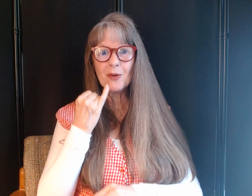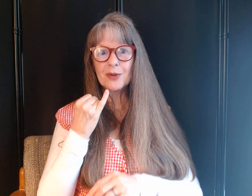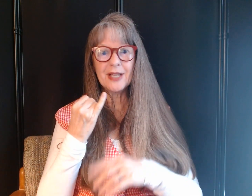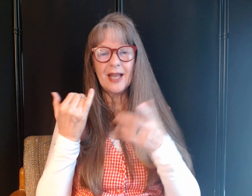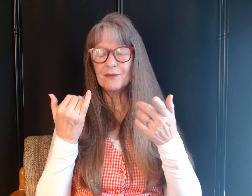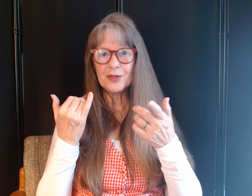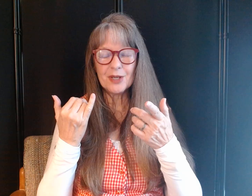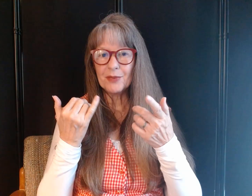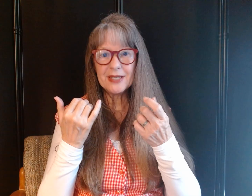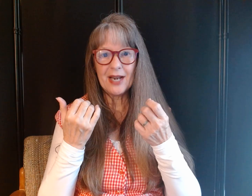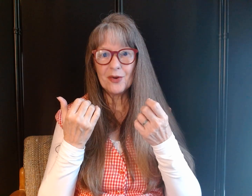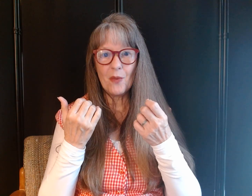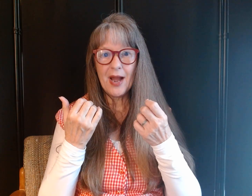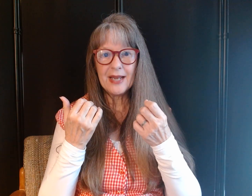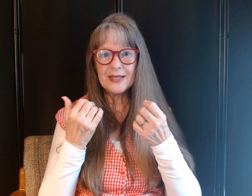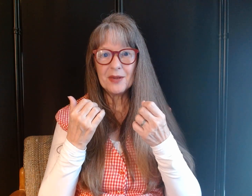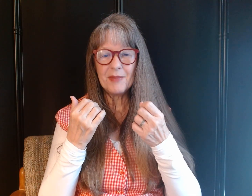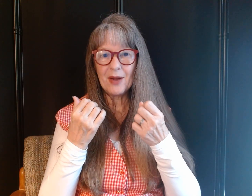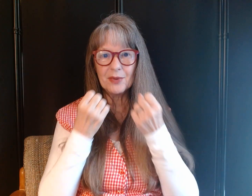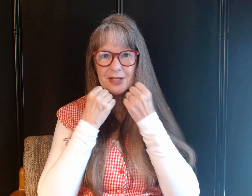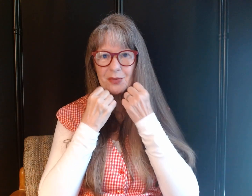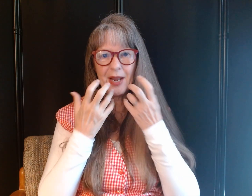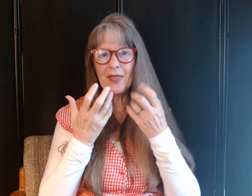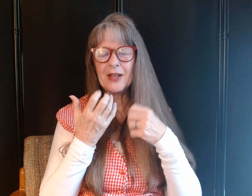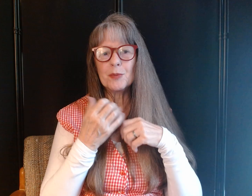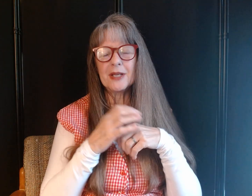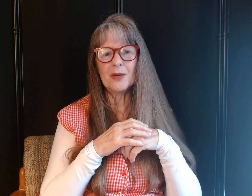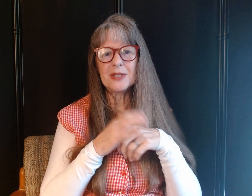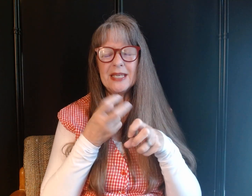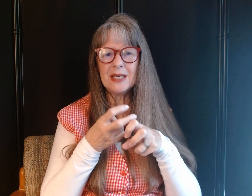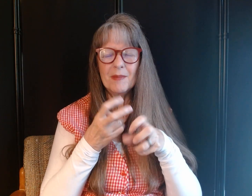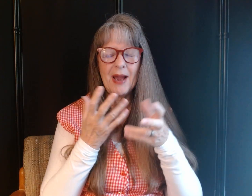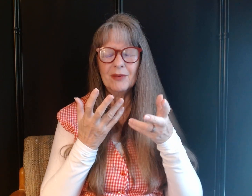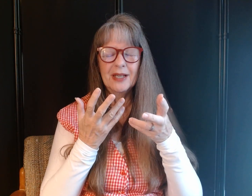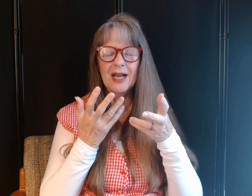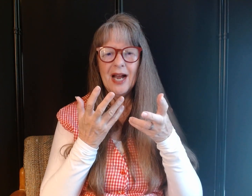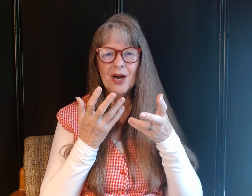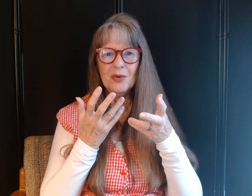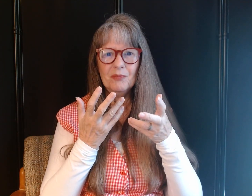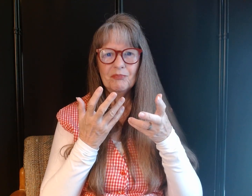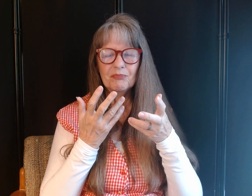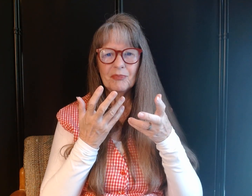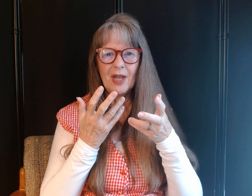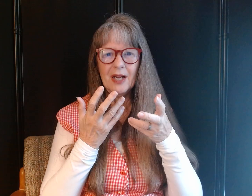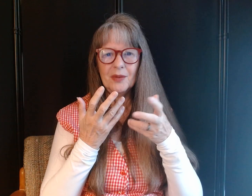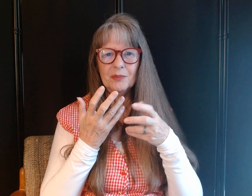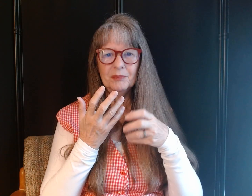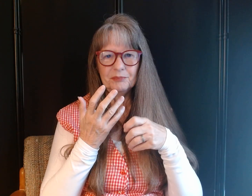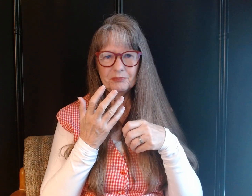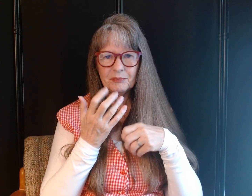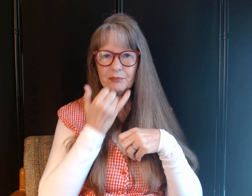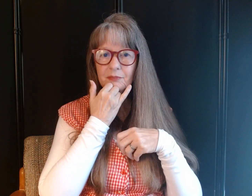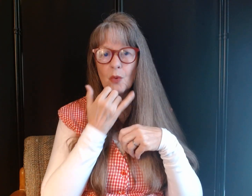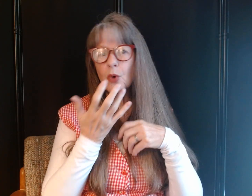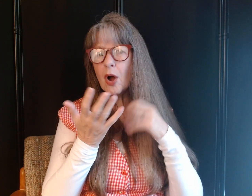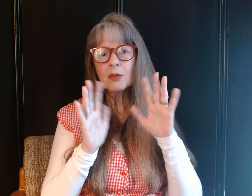backwards, like for some reason, I don't know why I did it backwards this way. And I think it's because I was thinking about um, um, wrong,